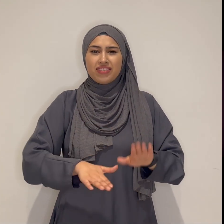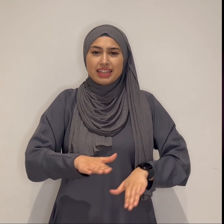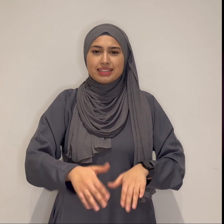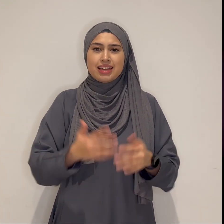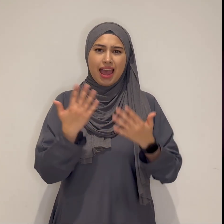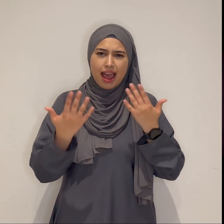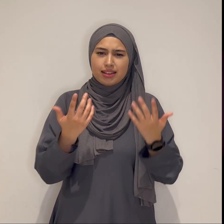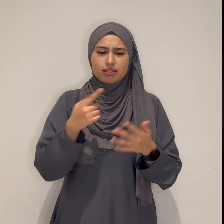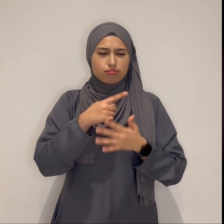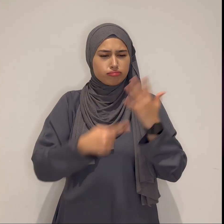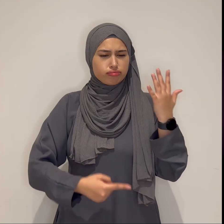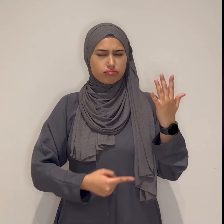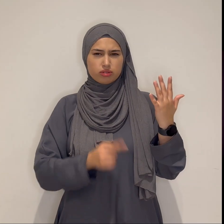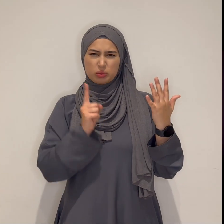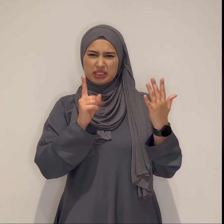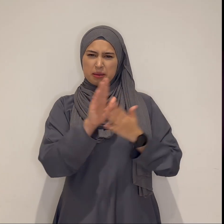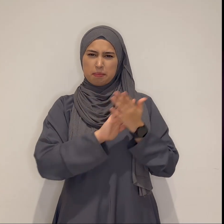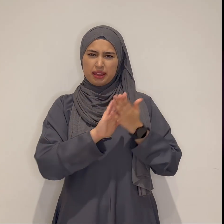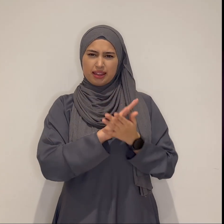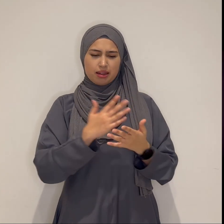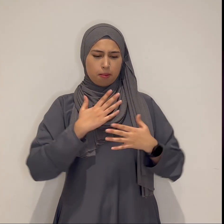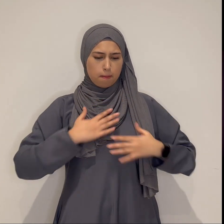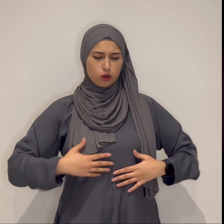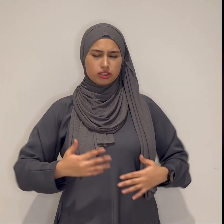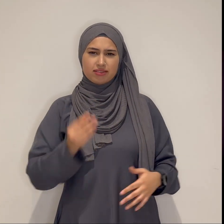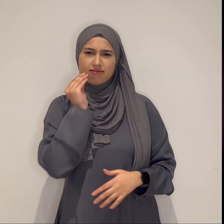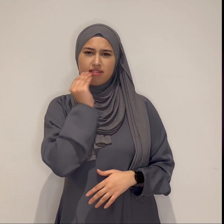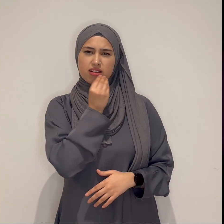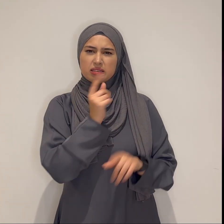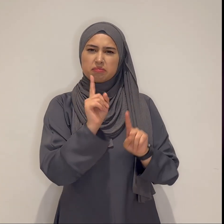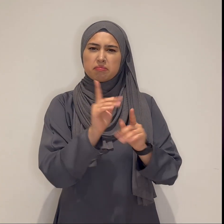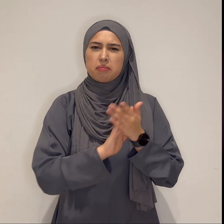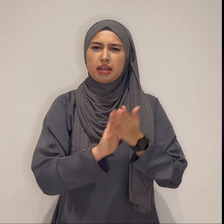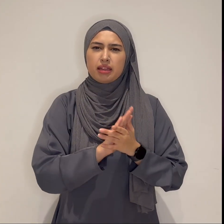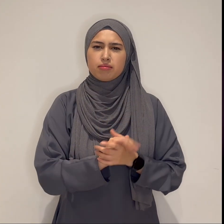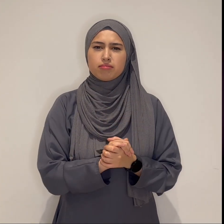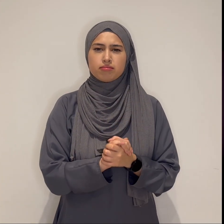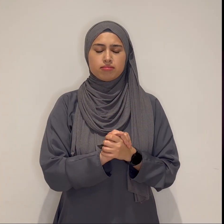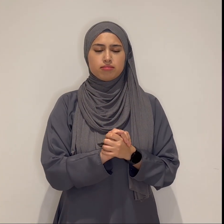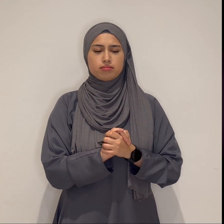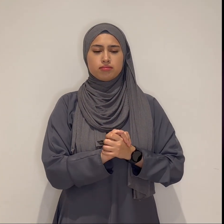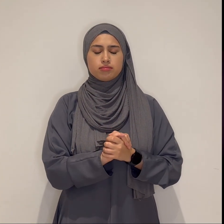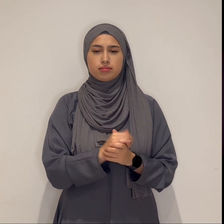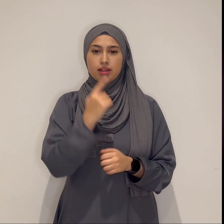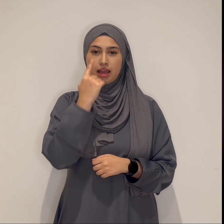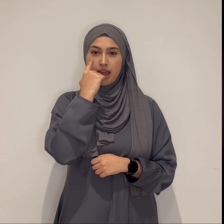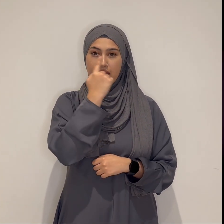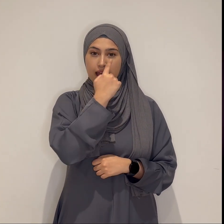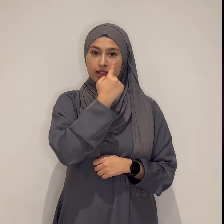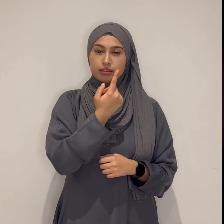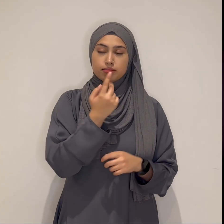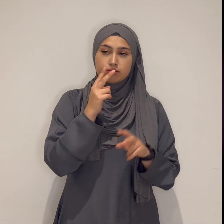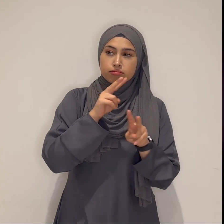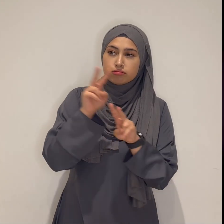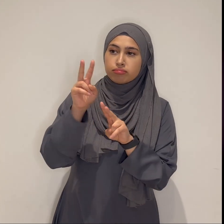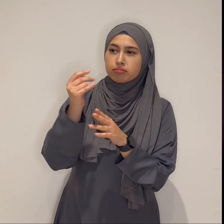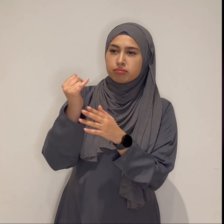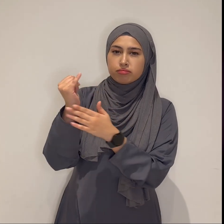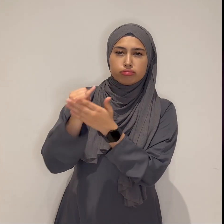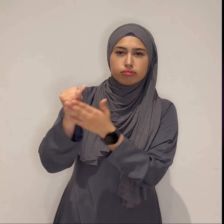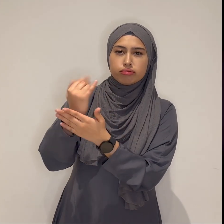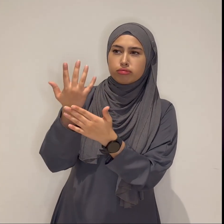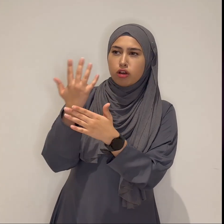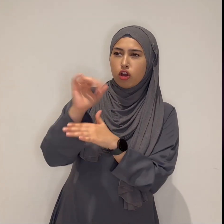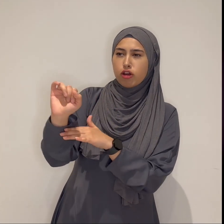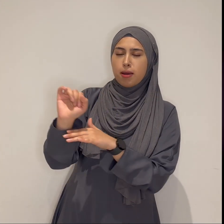of the eyes, the hands, the feet. What does it mean, the fasting of these bodily parts? To fast your eyes is to not